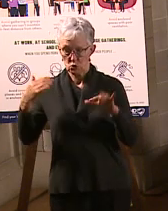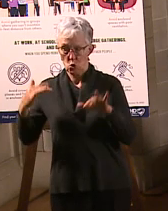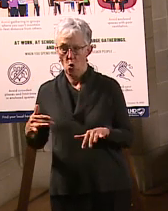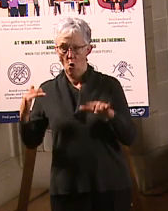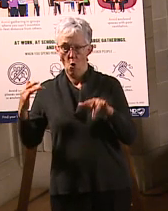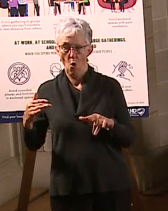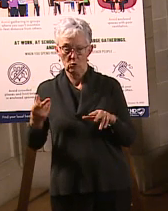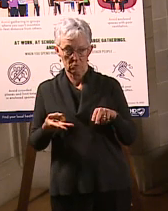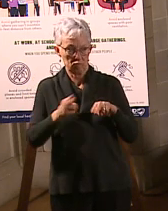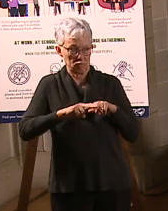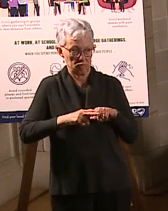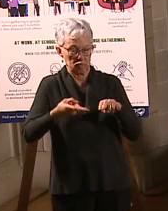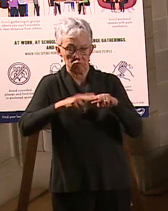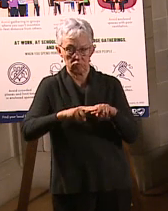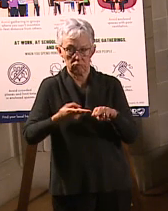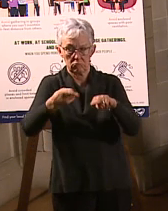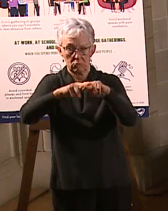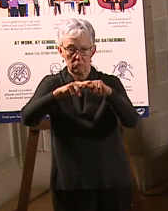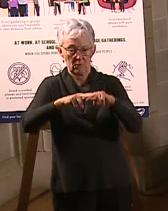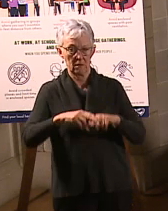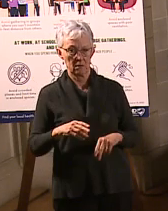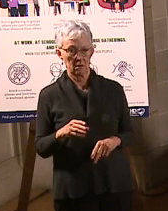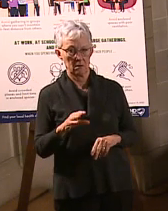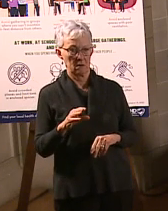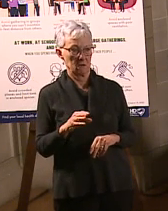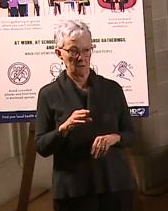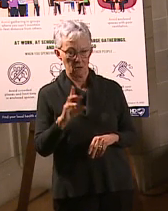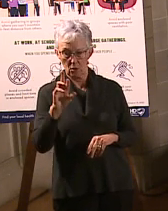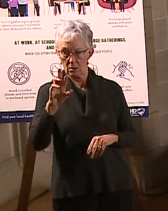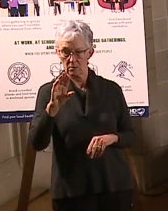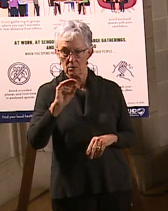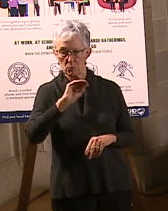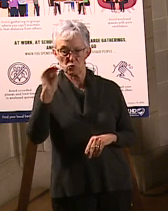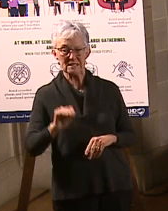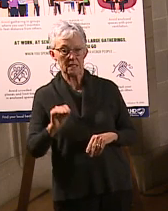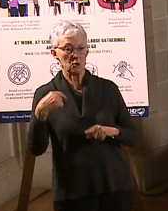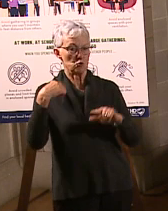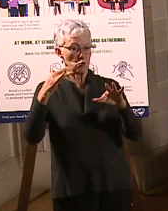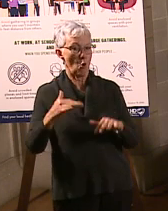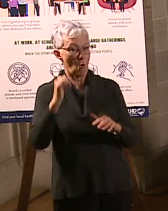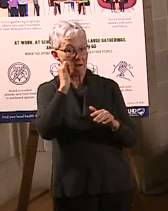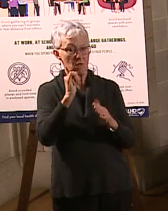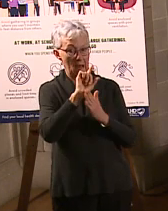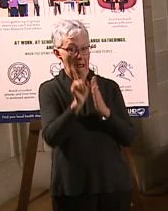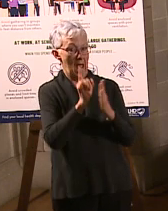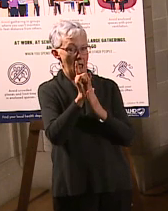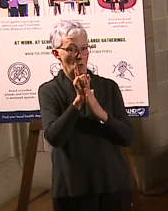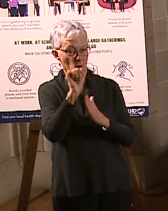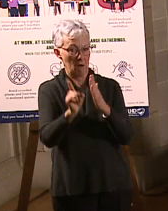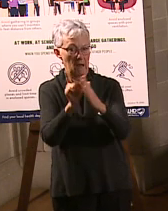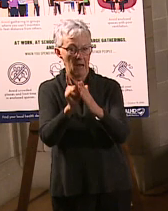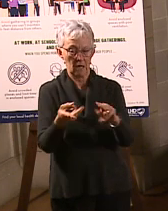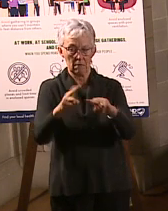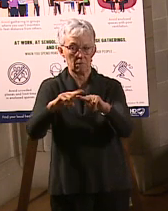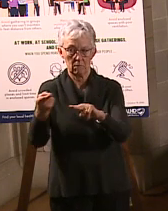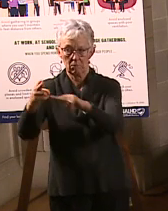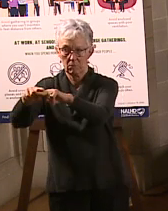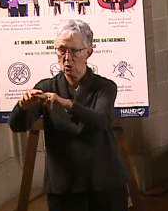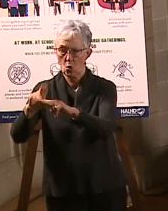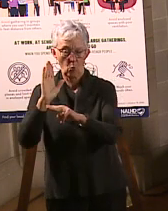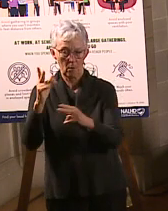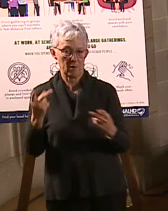increasing in intensity. The rate of snowfall is increasing. So what we're going to see throughout the day are just deteriorating